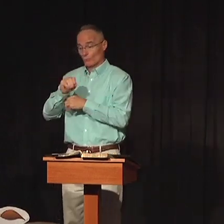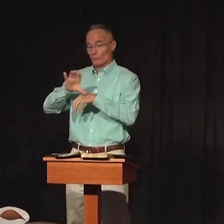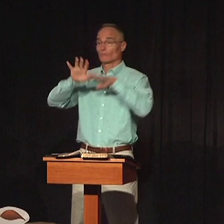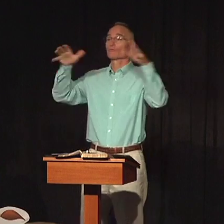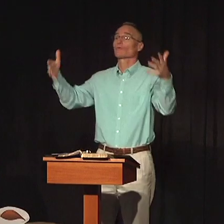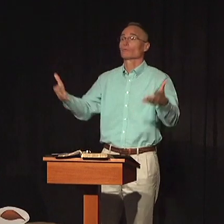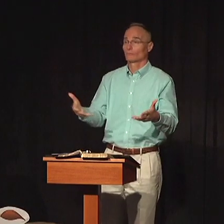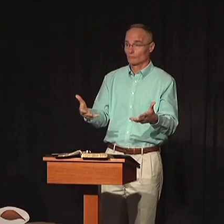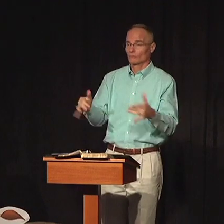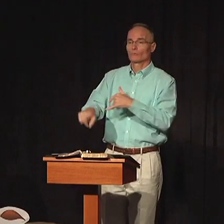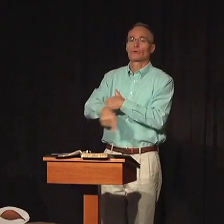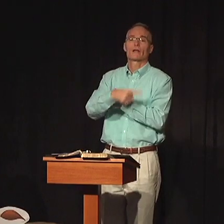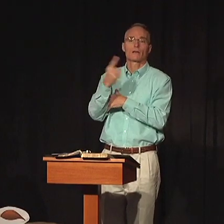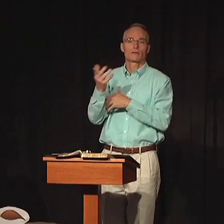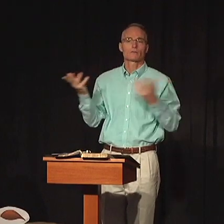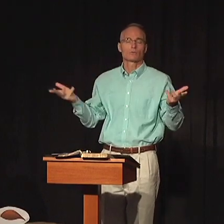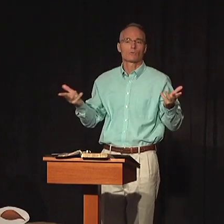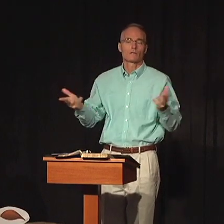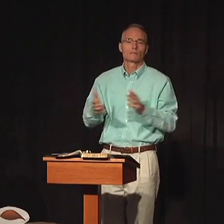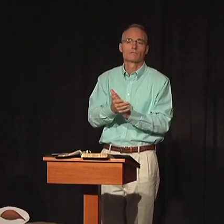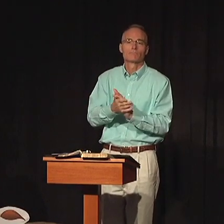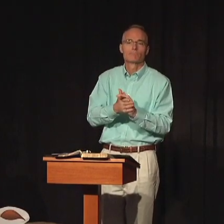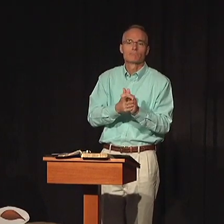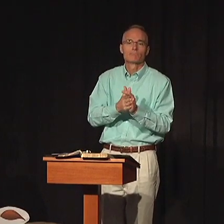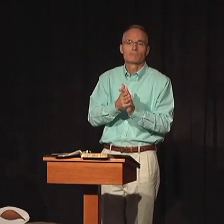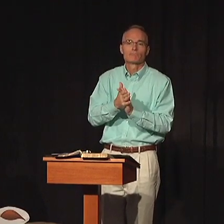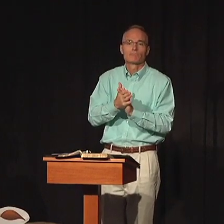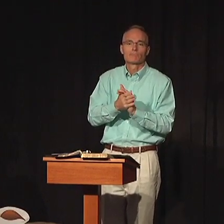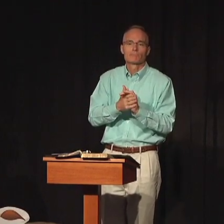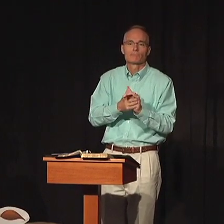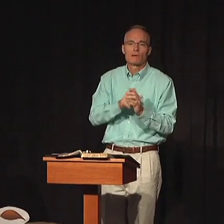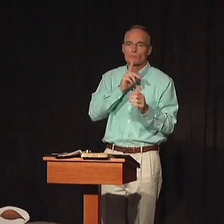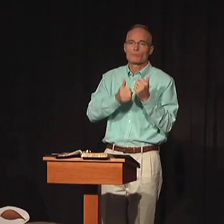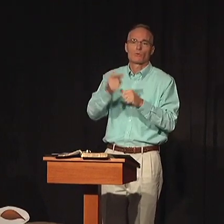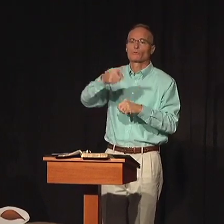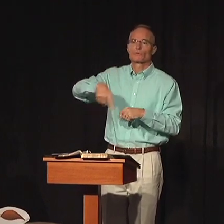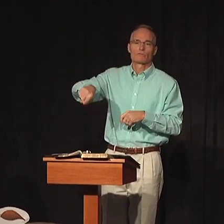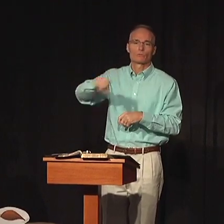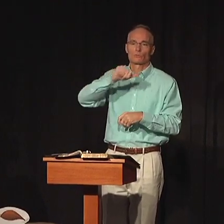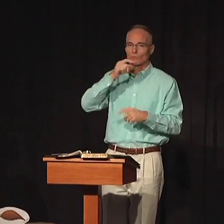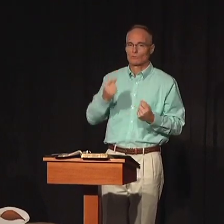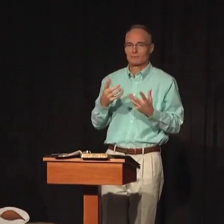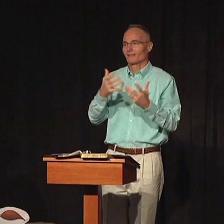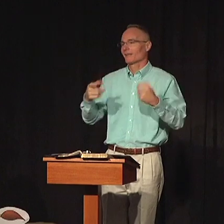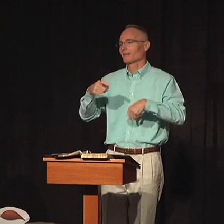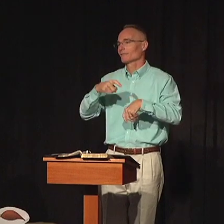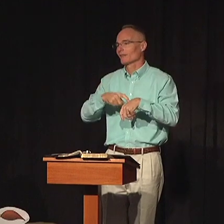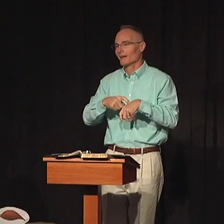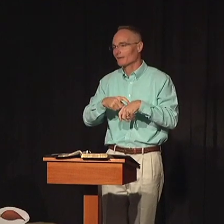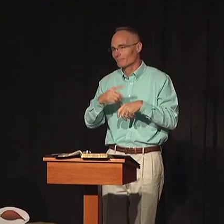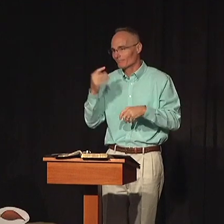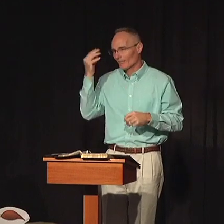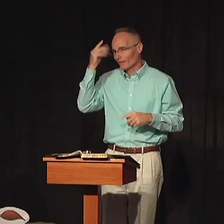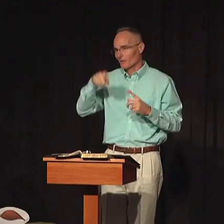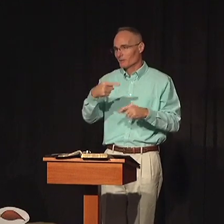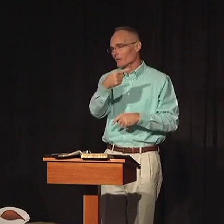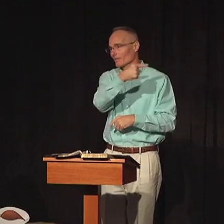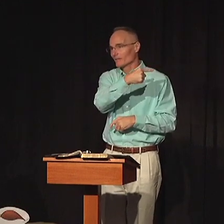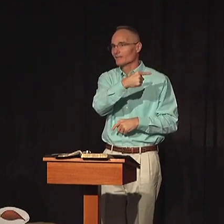threat to the church as a body today? What do you think that is? I'm sure most of you haven't spent a lot of time really